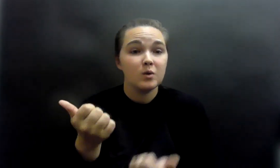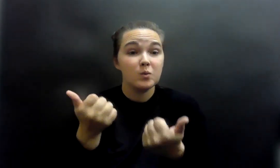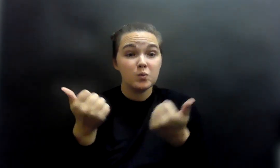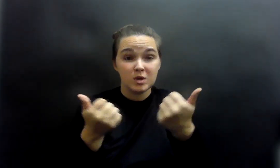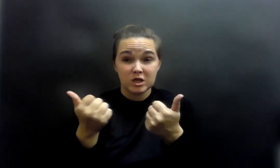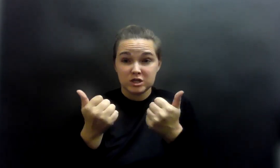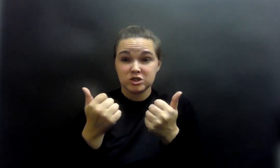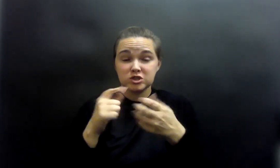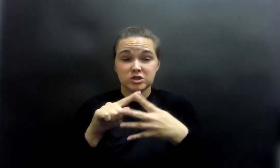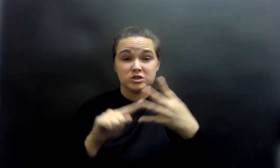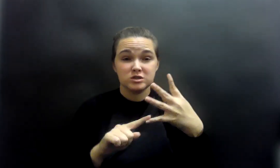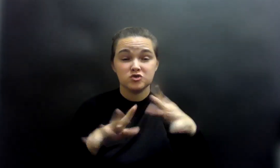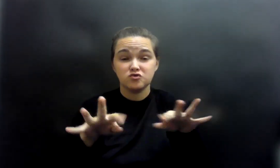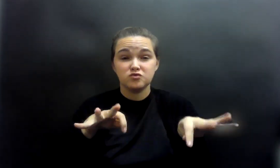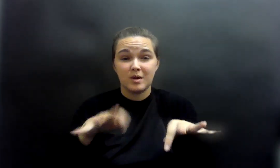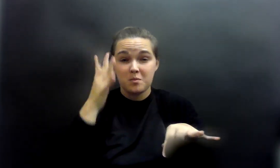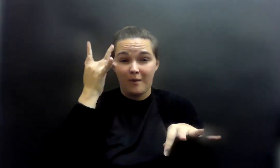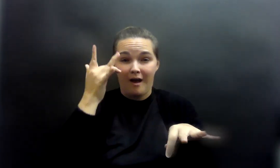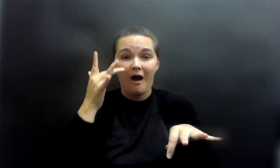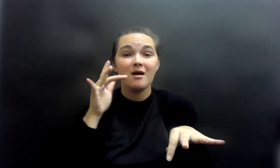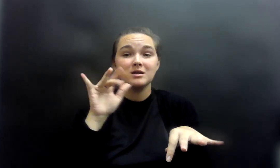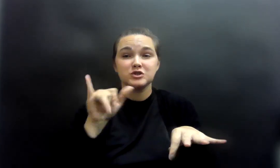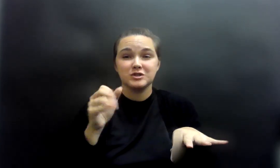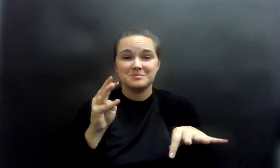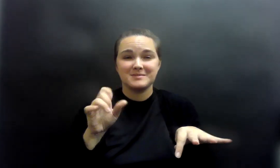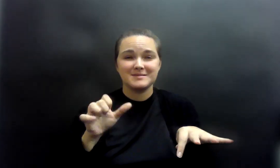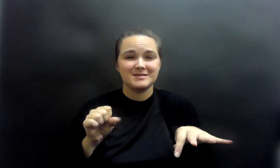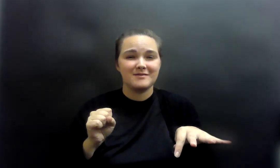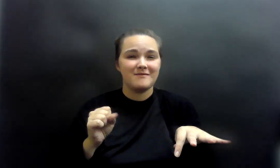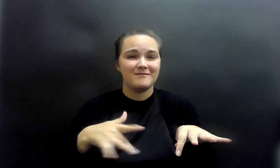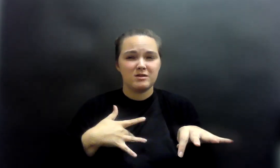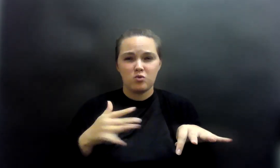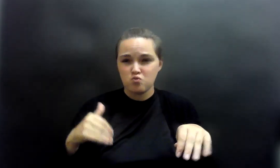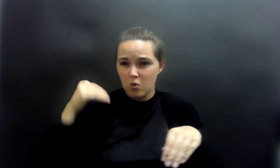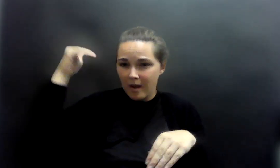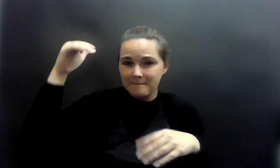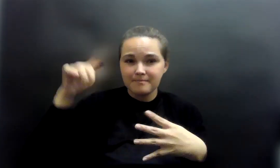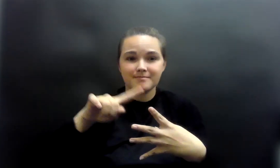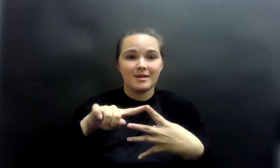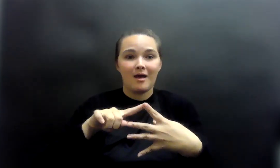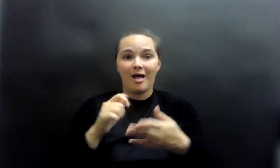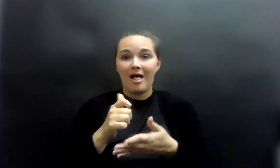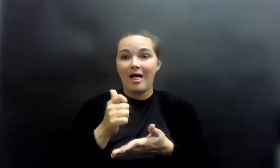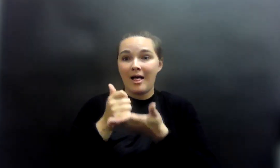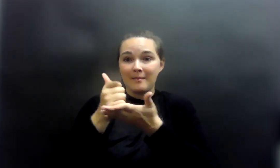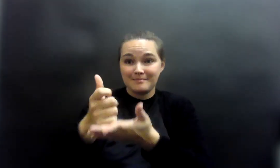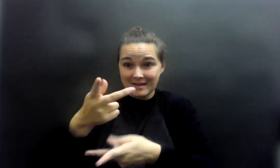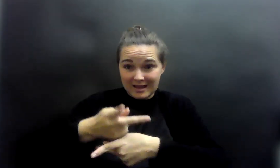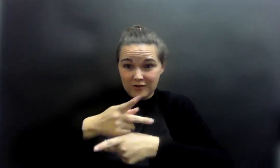Which of the following describes why James feels grown up? A. He helped take care of the kids. B. He is